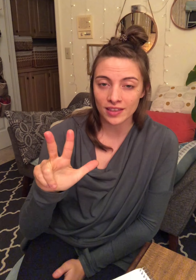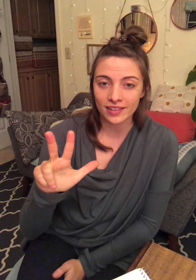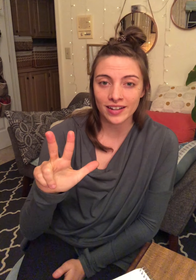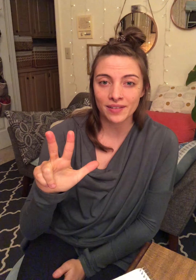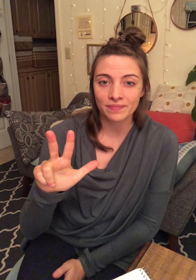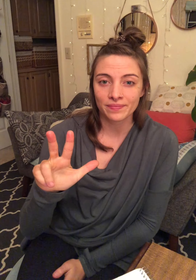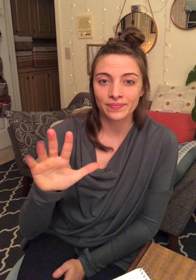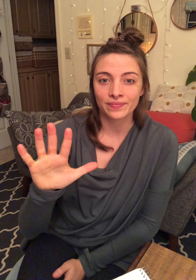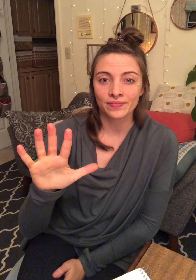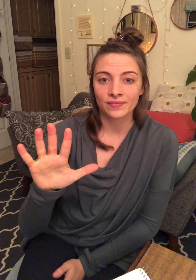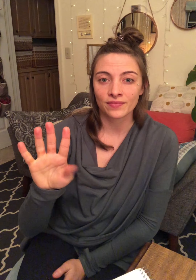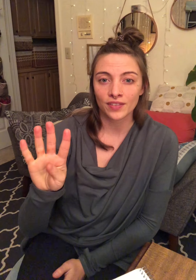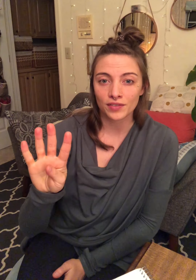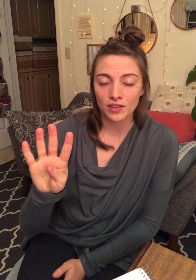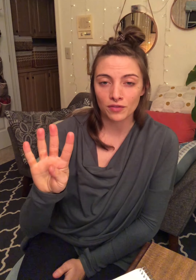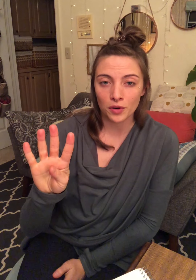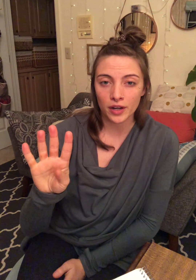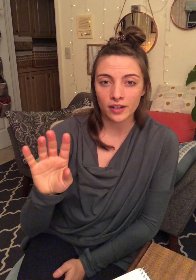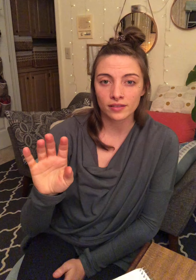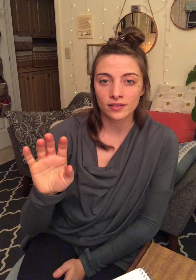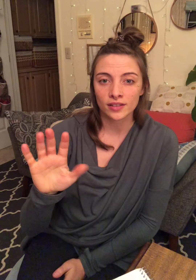53, 54,